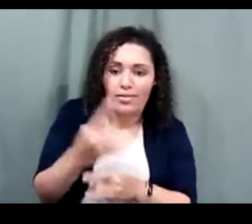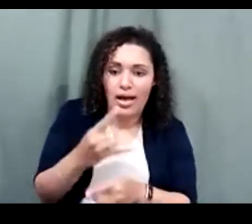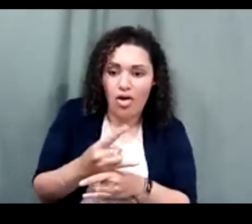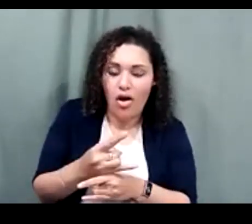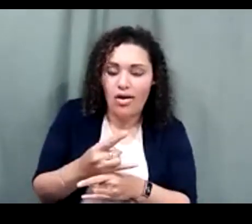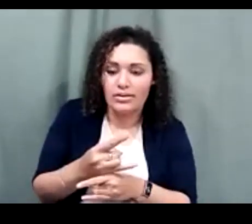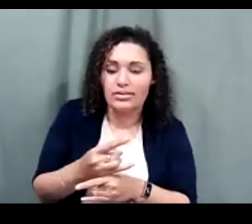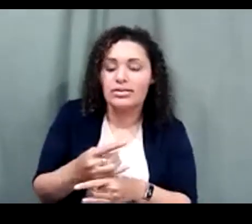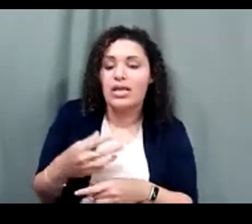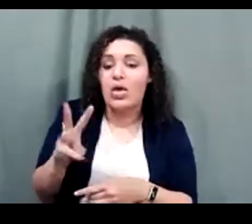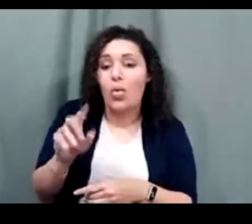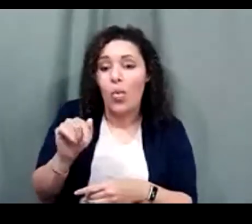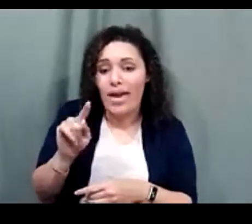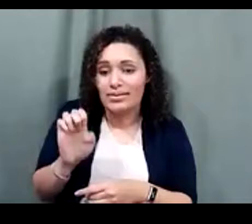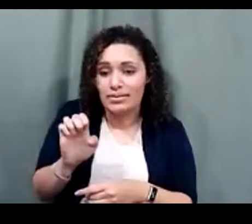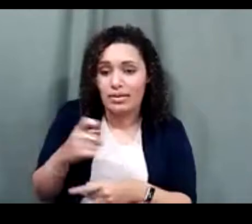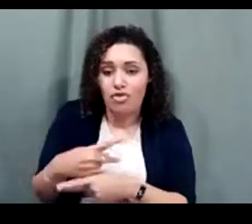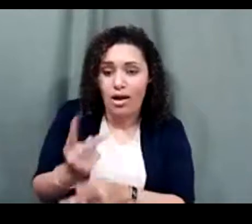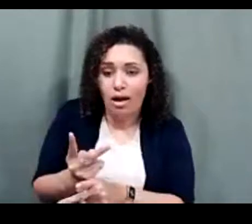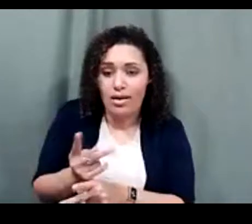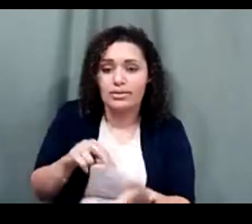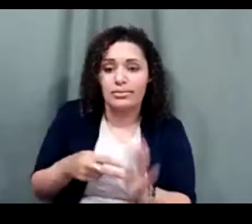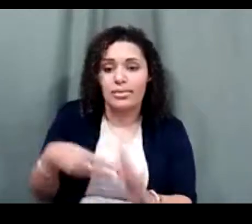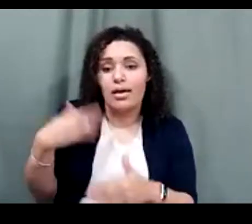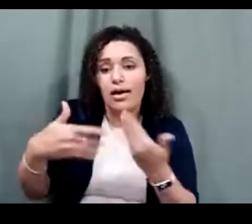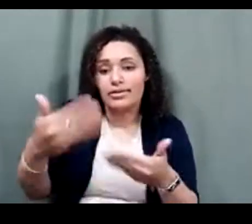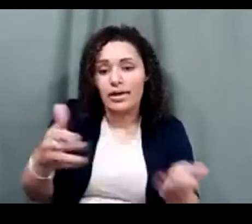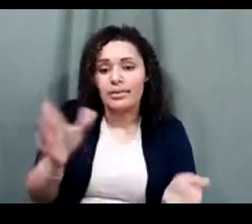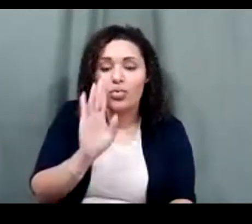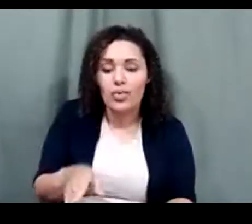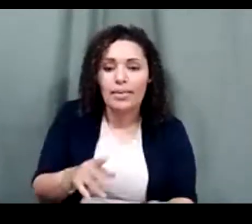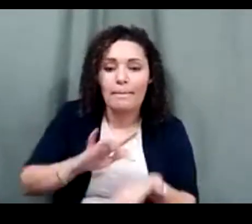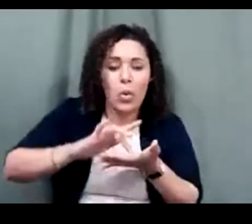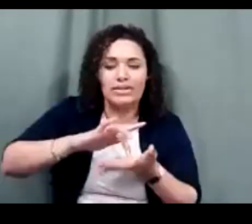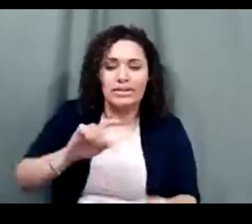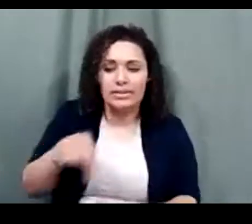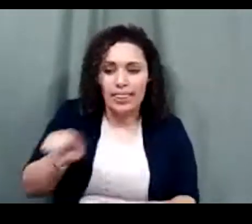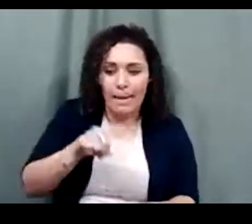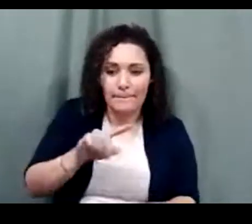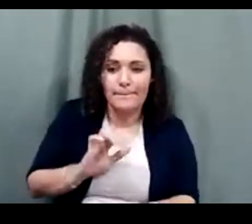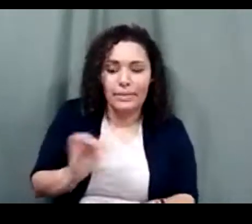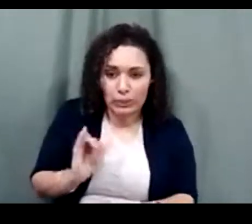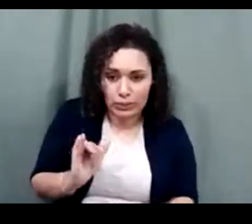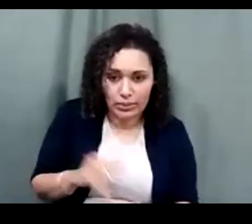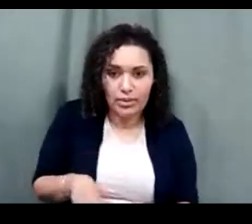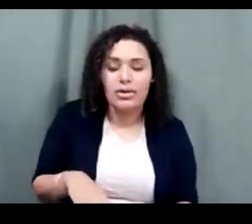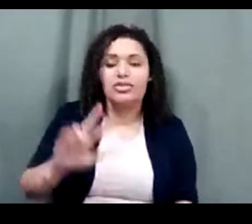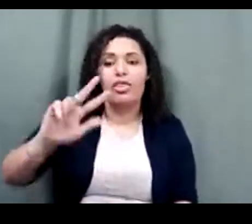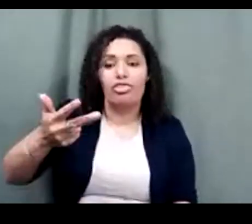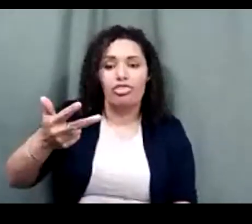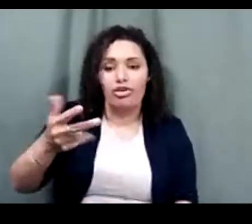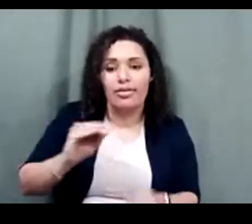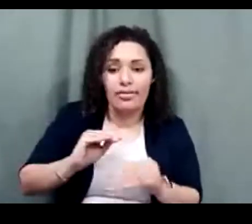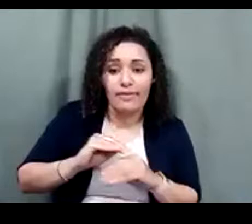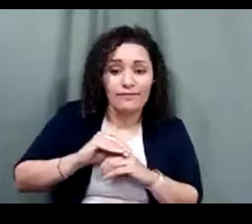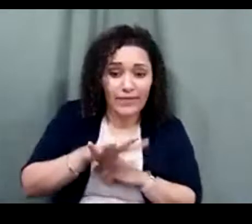for yeast. So over time, it starts to get poisonous to them. And then the third thing that can affect that is pressure.